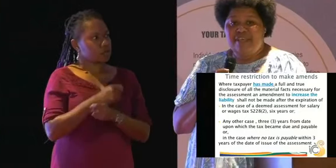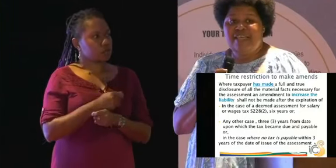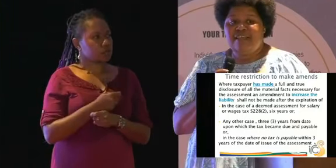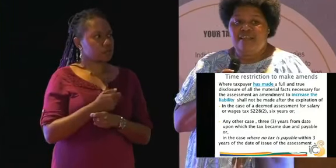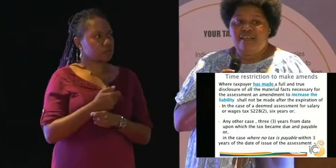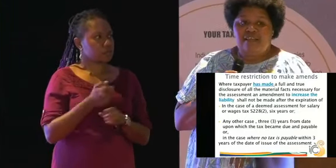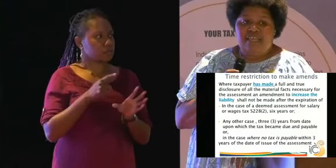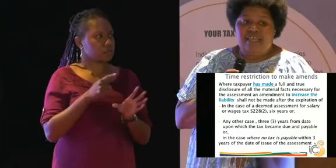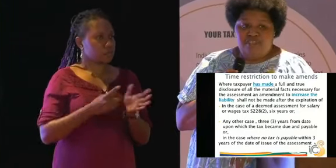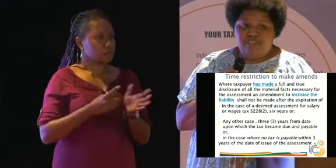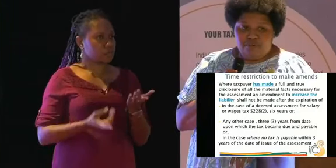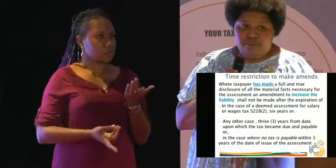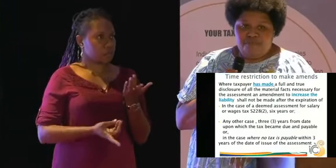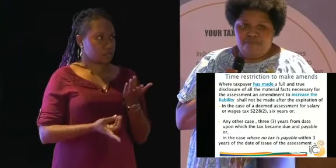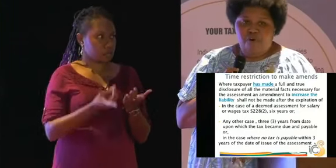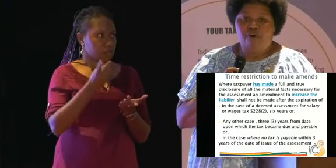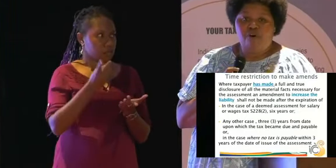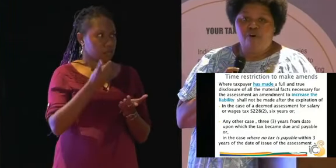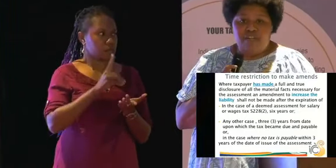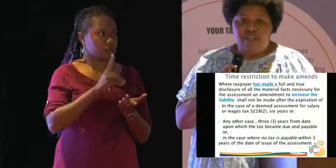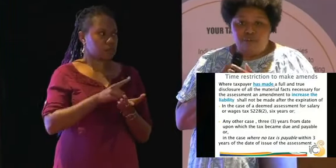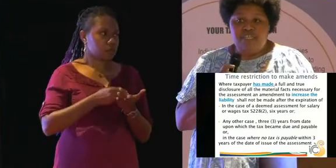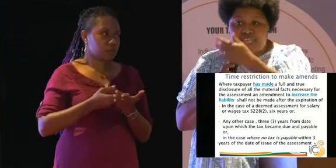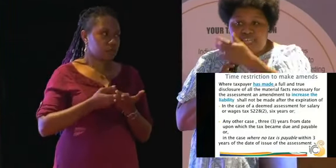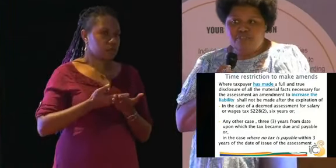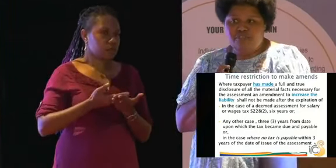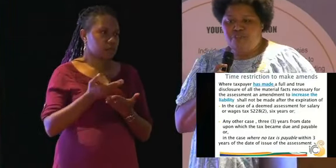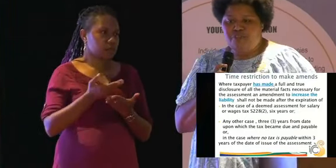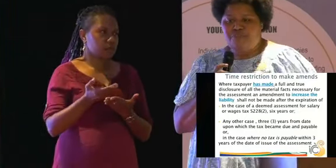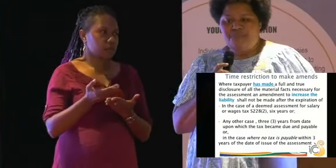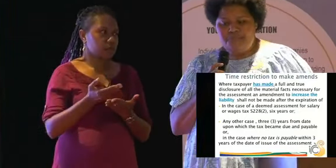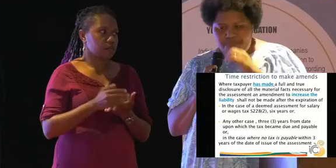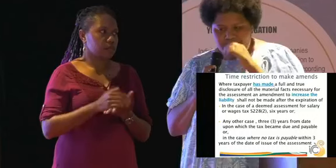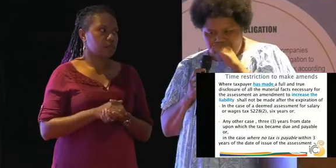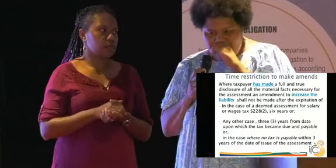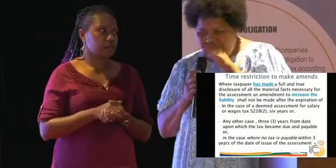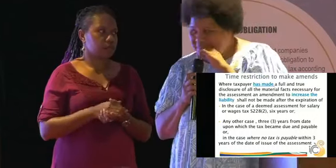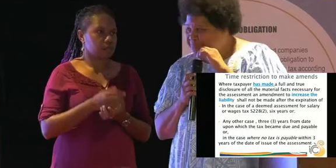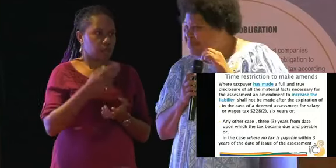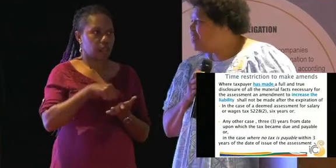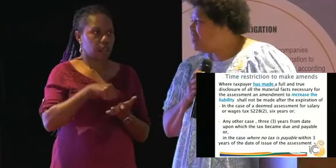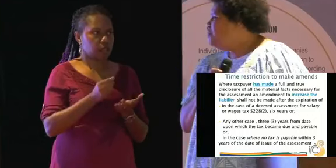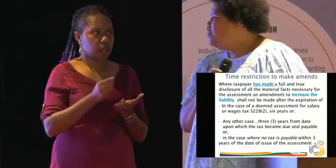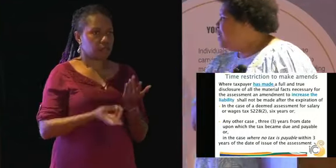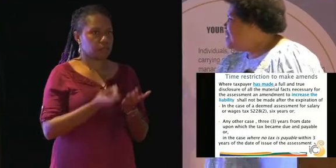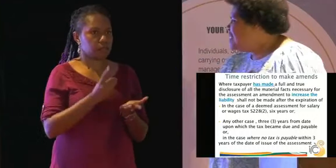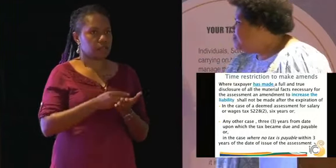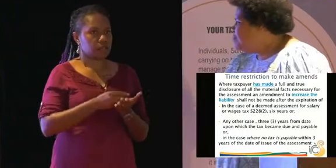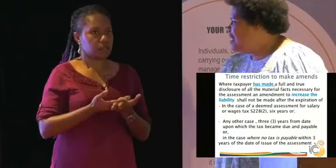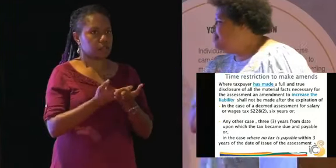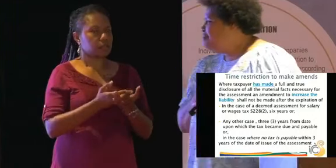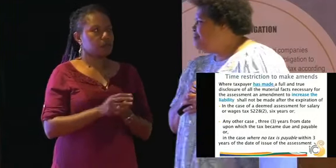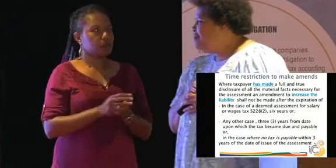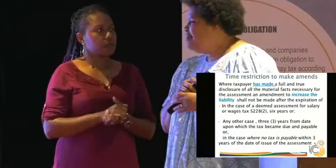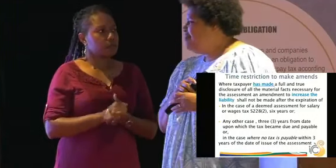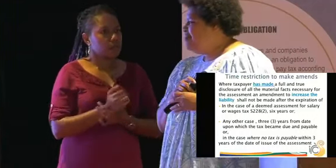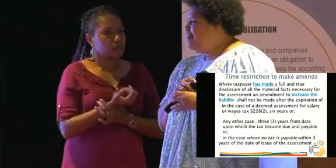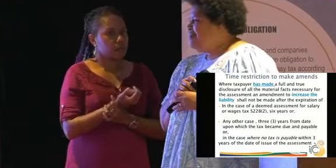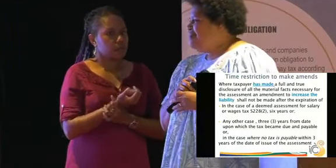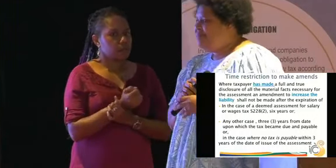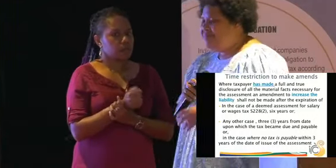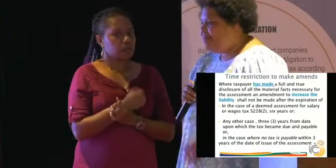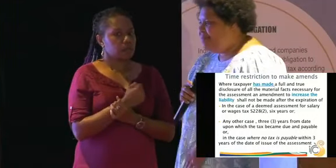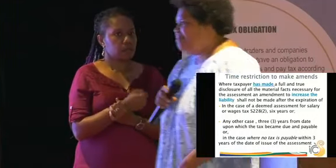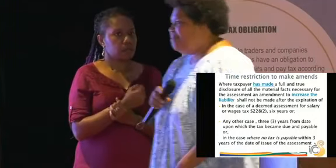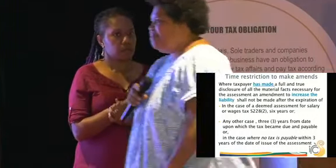is being issued or the notice comes to you. Sorry. Could I please have water?